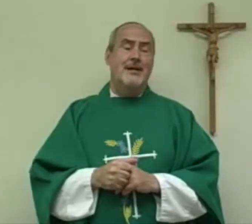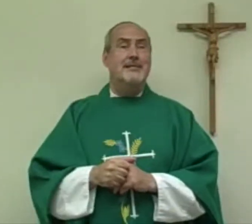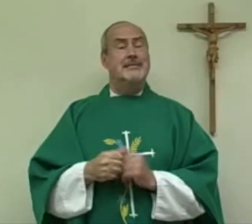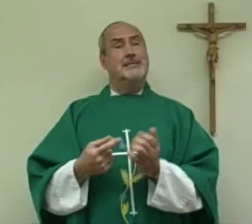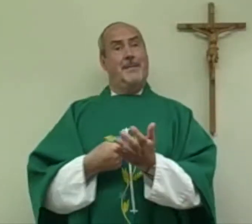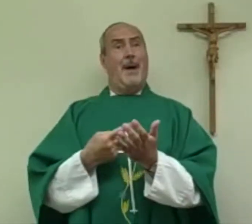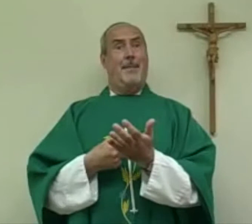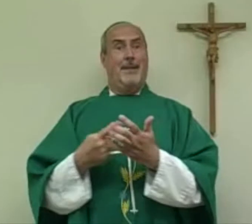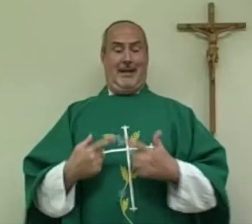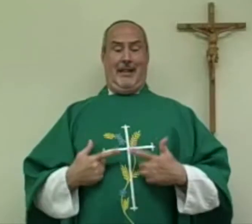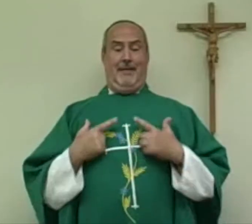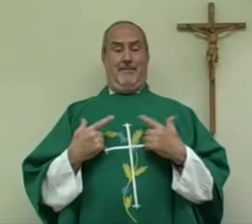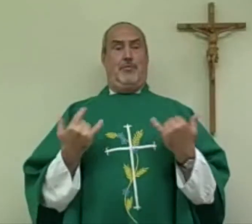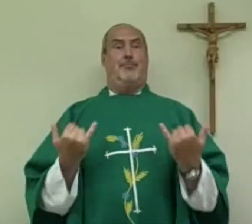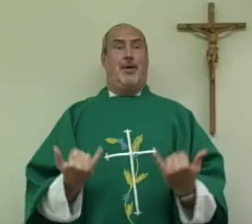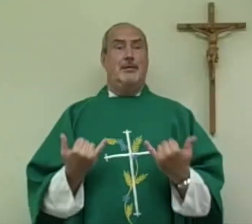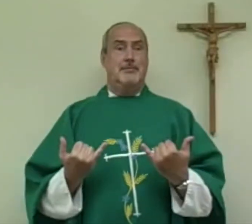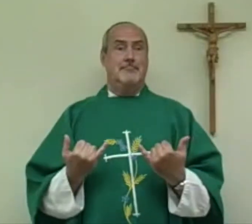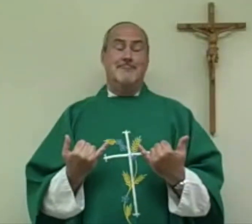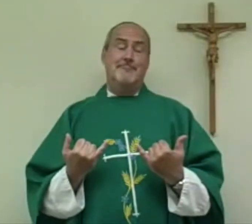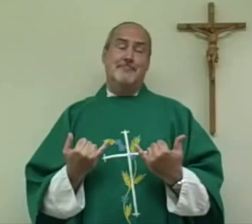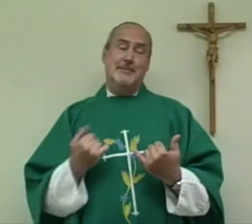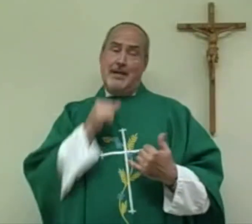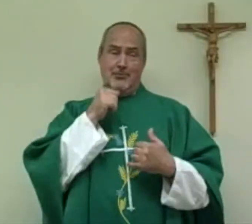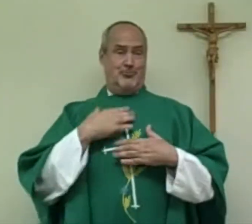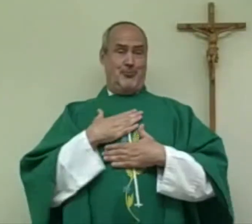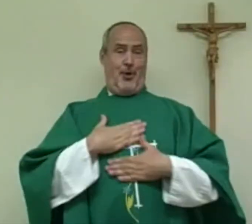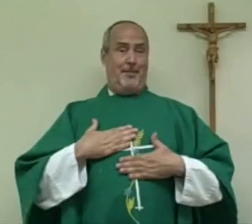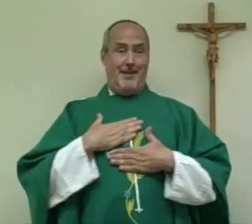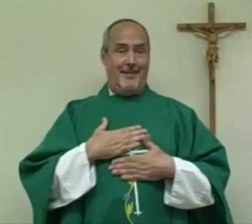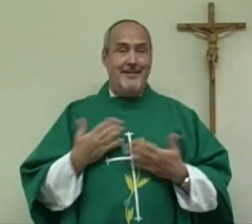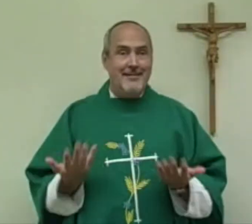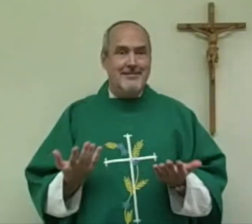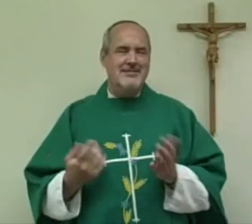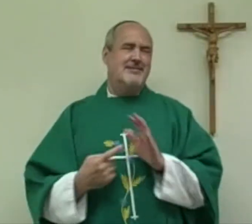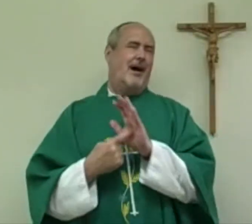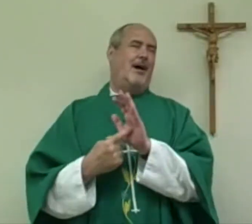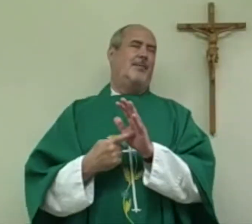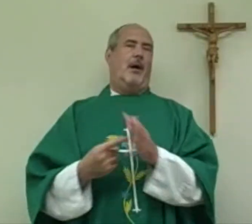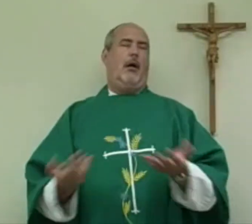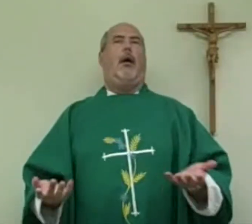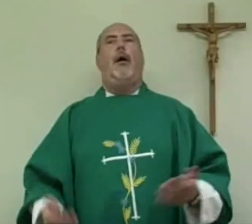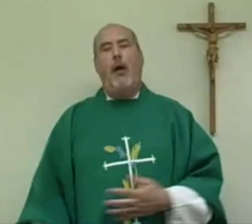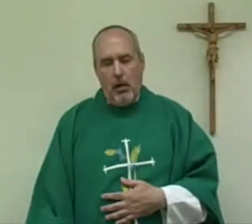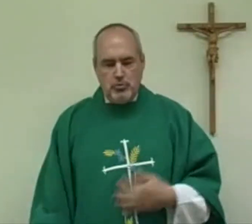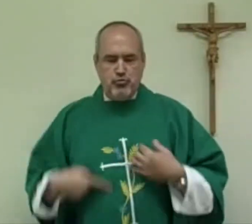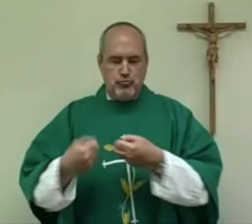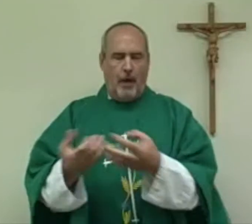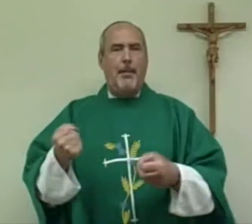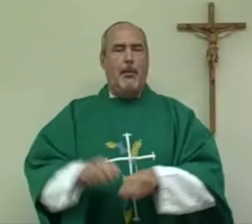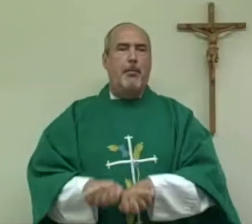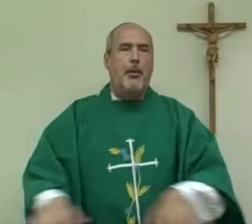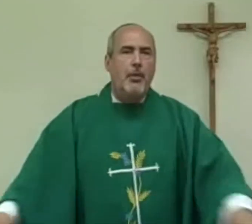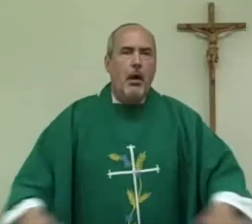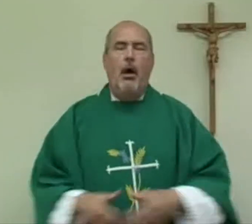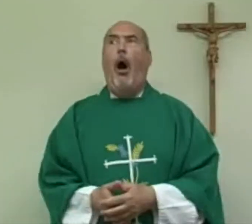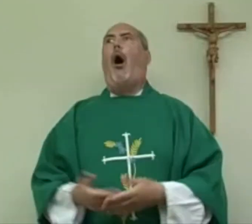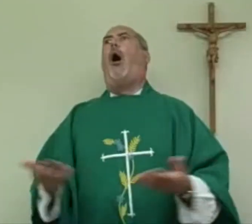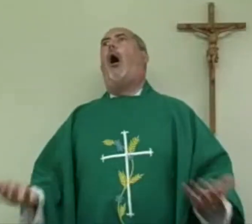So, yes, sometimes living in the present isn't as enjoyable. For example, we have